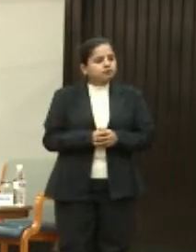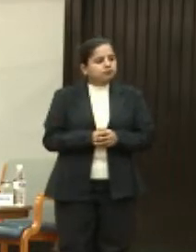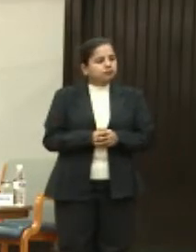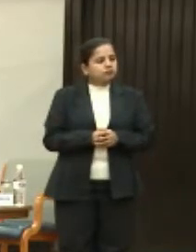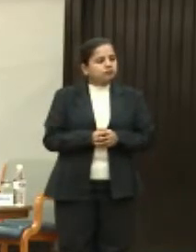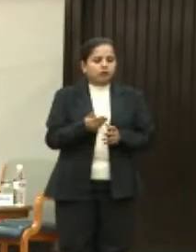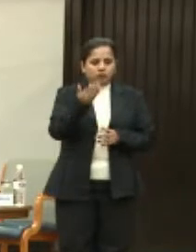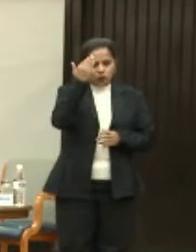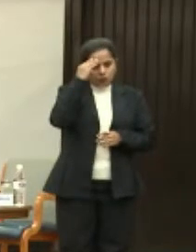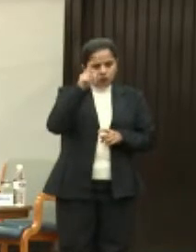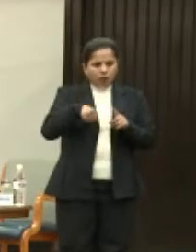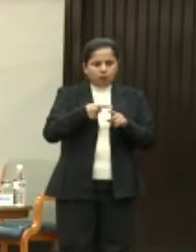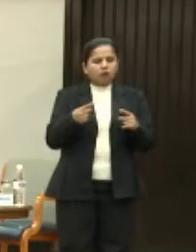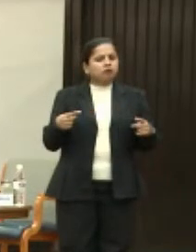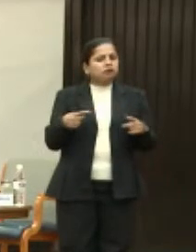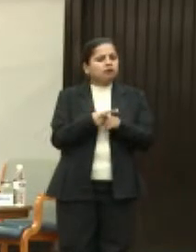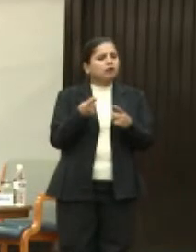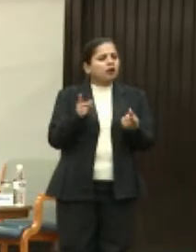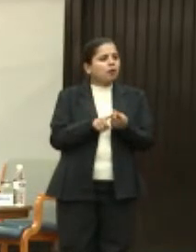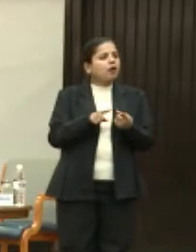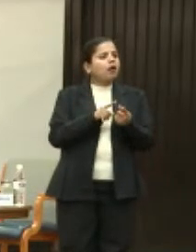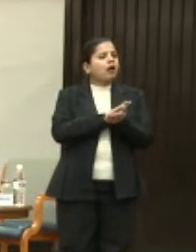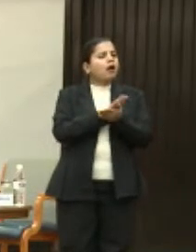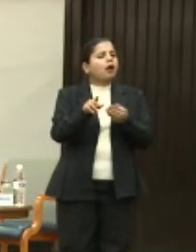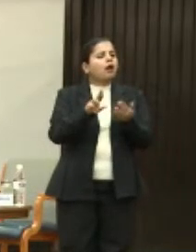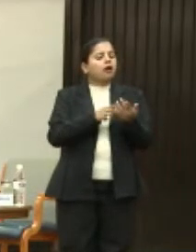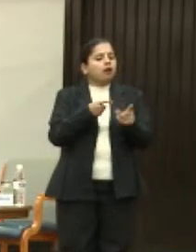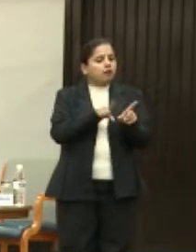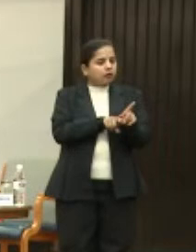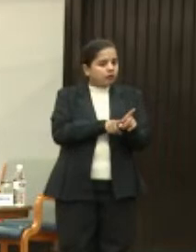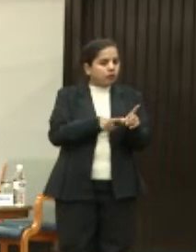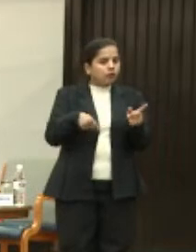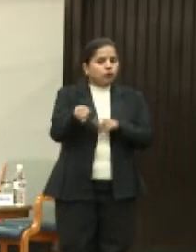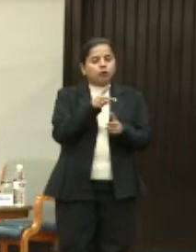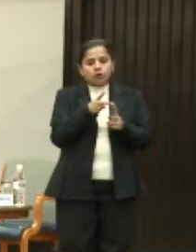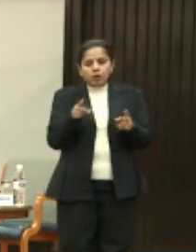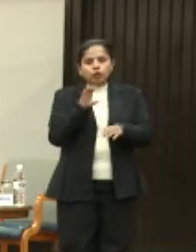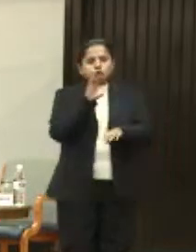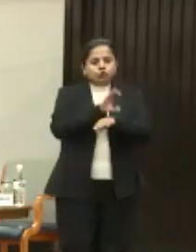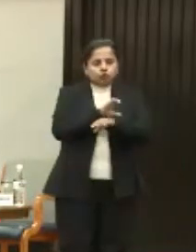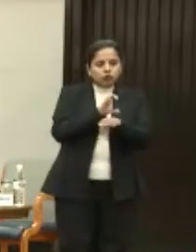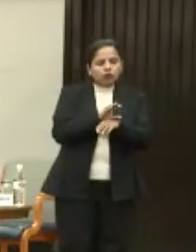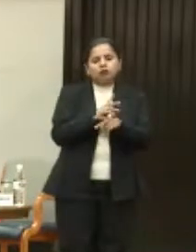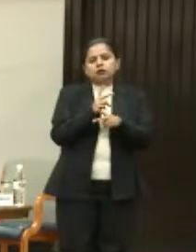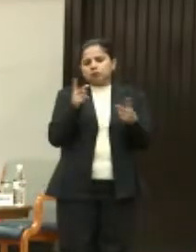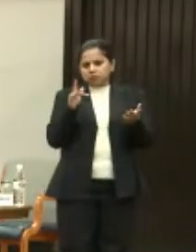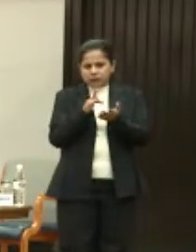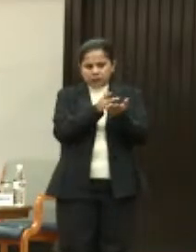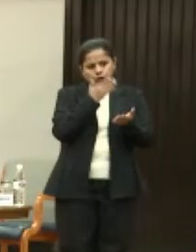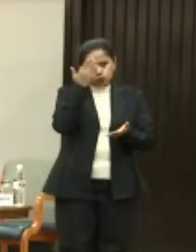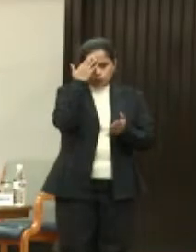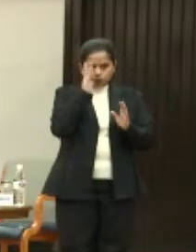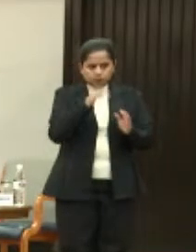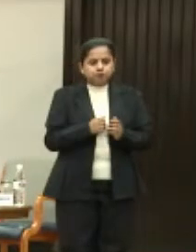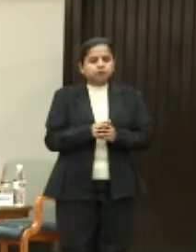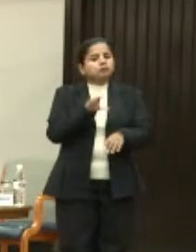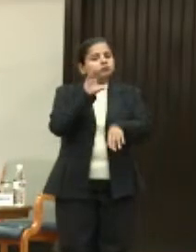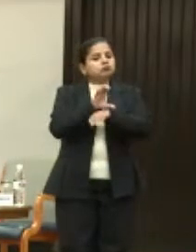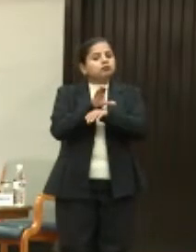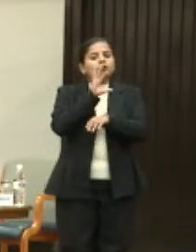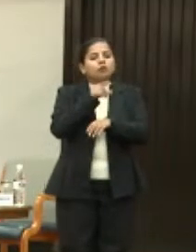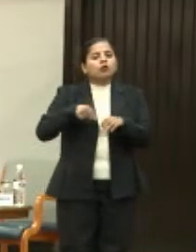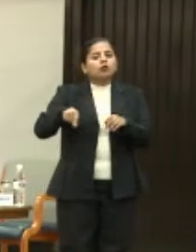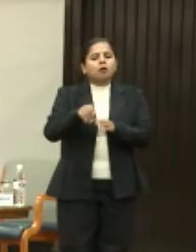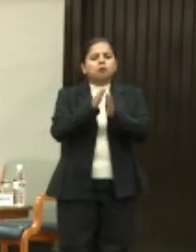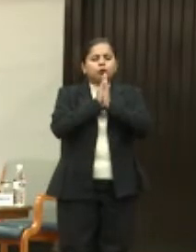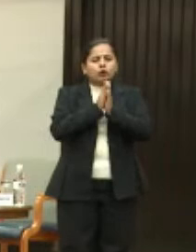1833. You know about the conflict between Henry VIII and the monasteries and churches? The churches and